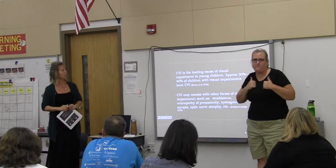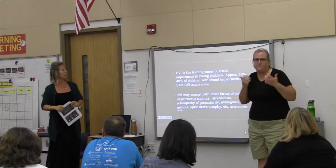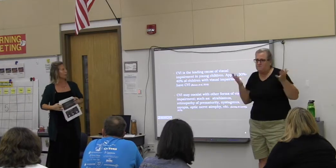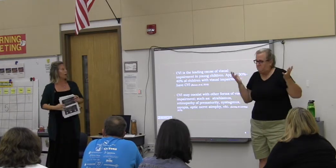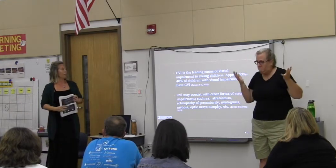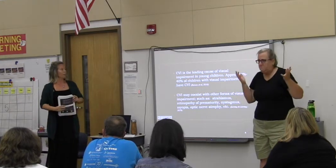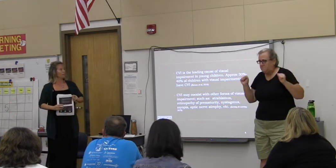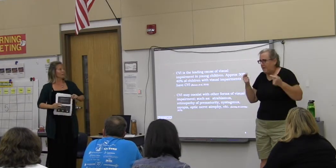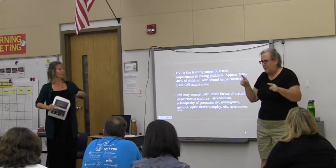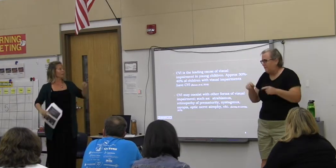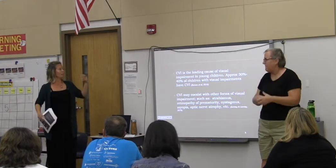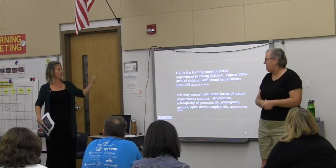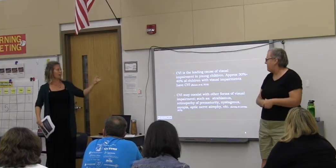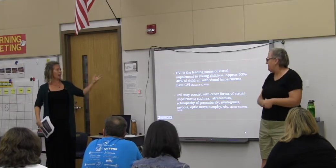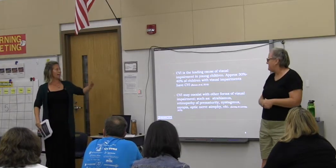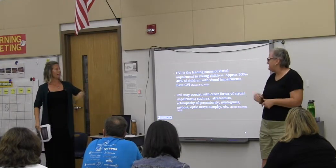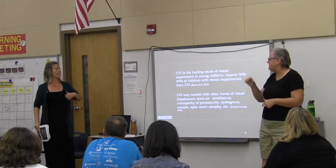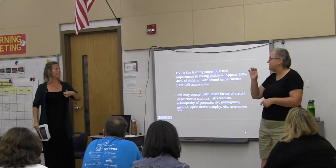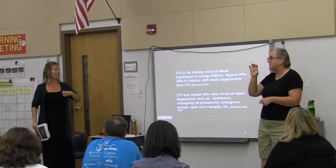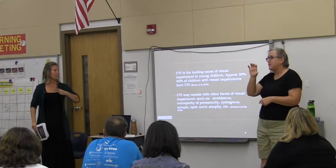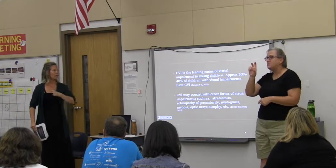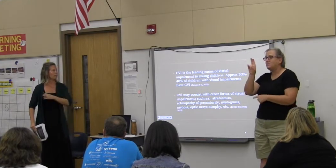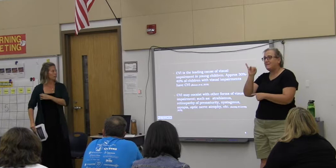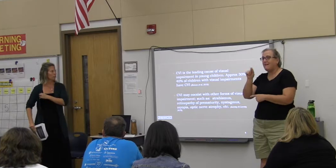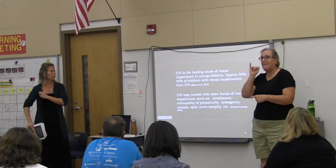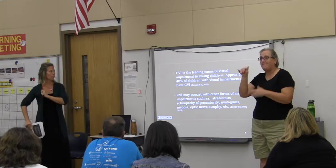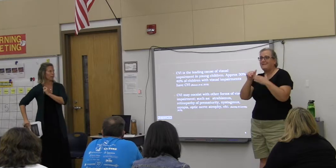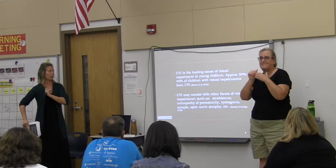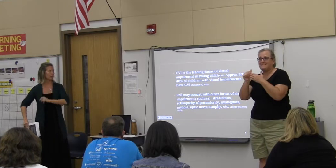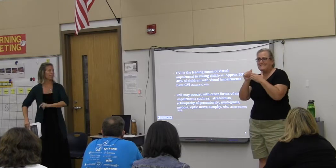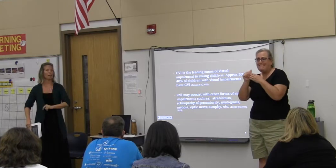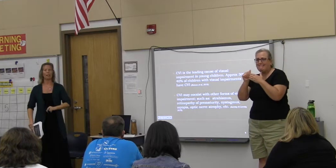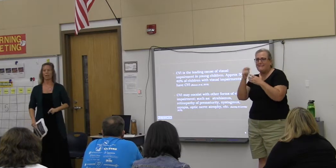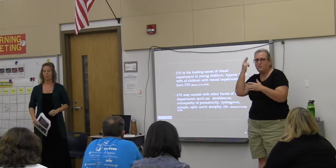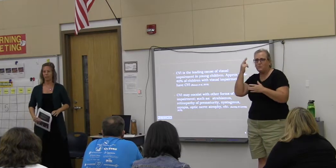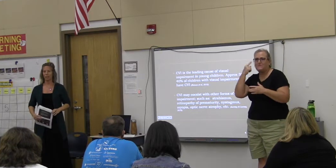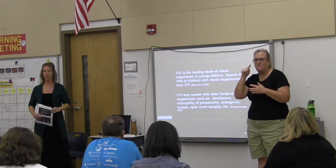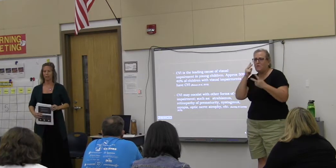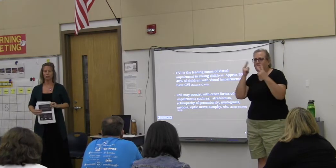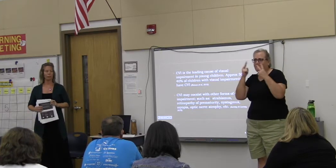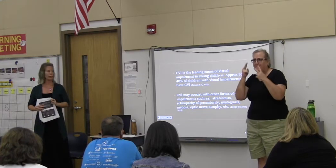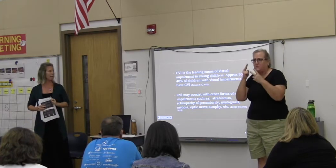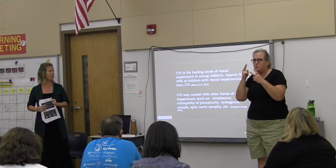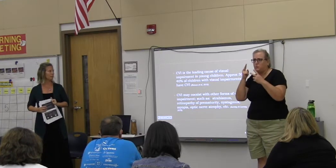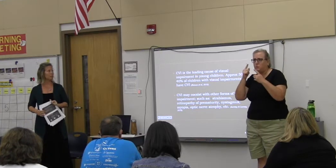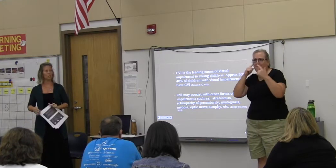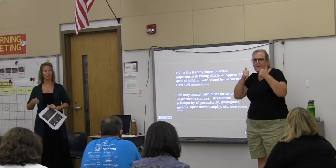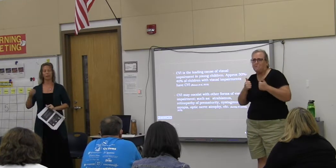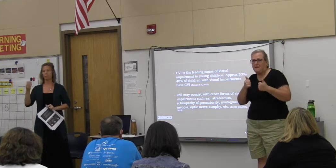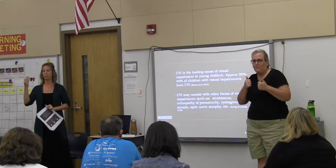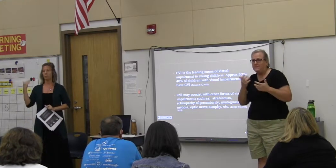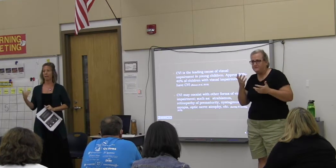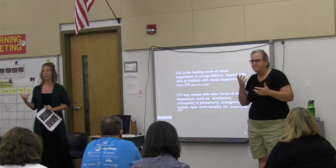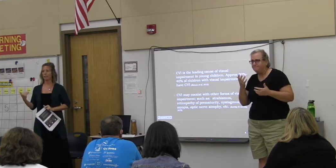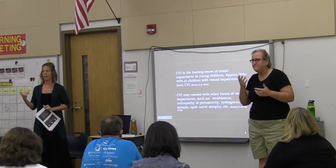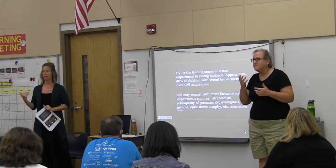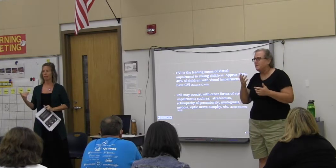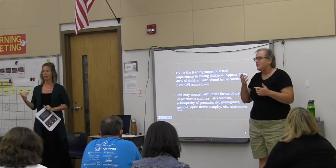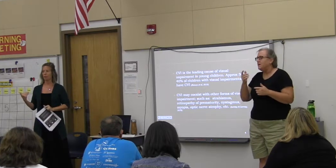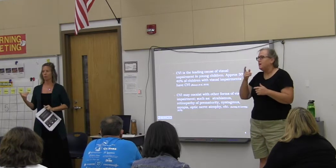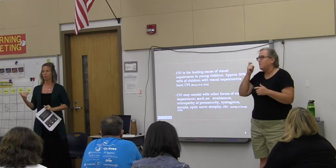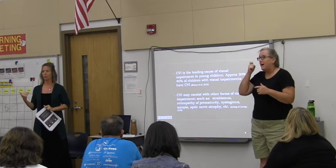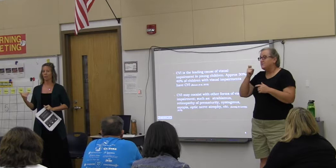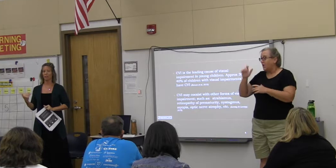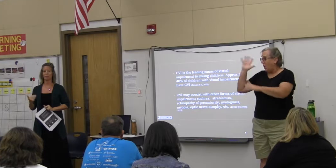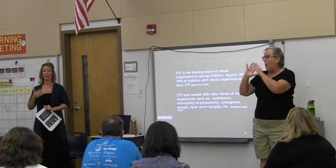Okay? So CVI is the leading cause of visual impairment in a lot of our kiddos. And this is just because back in the day,